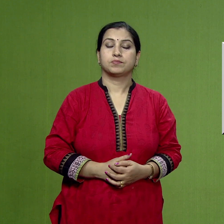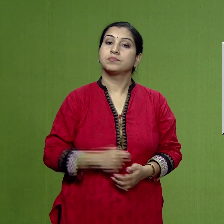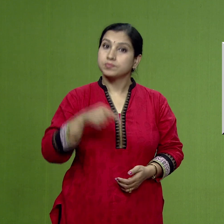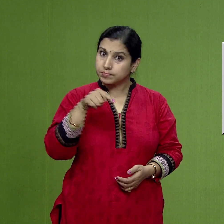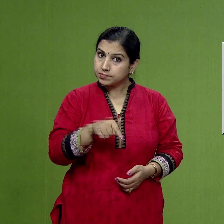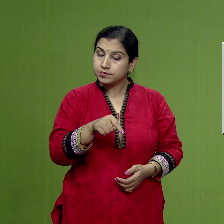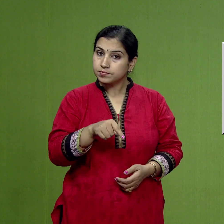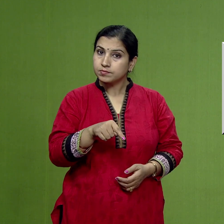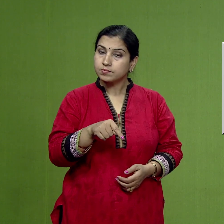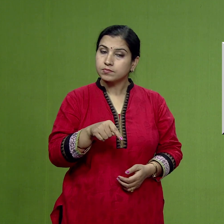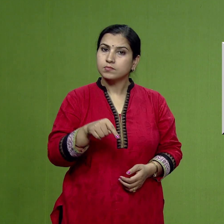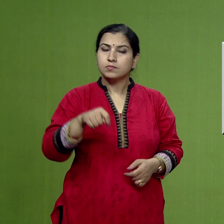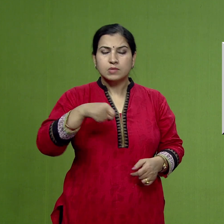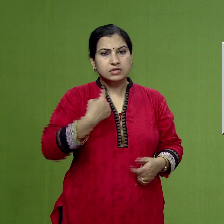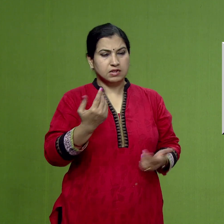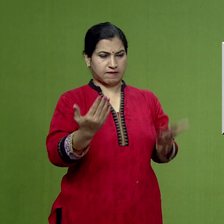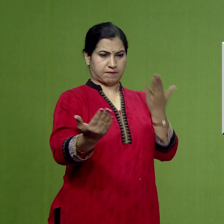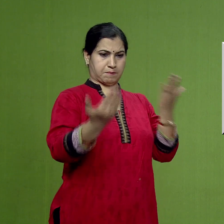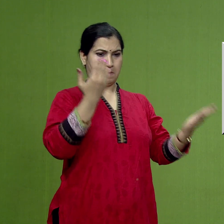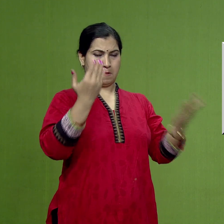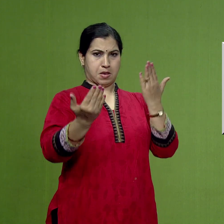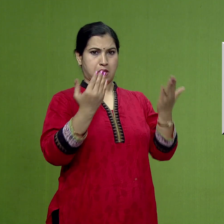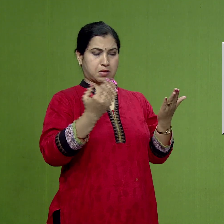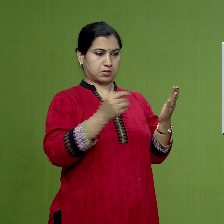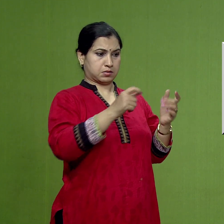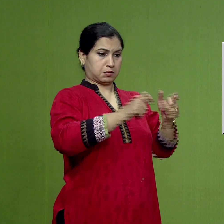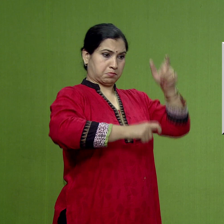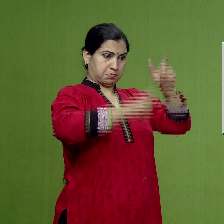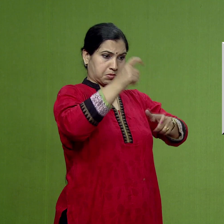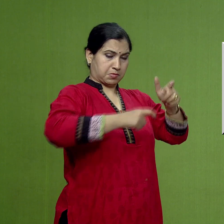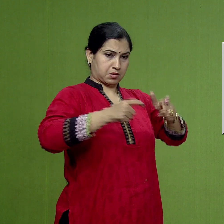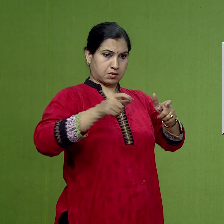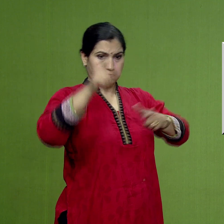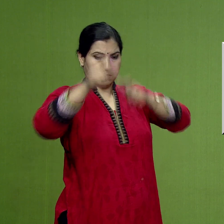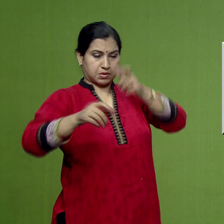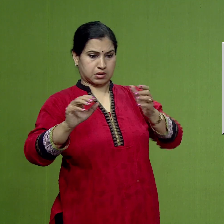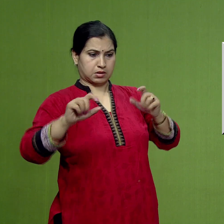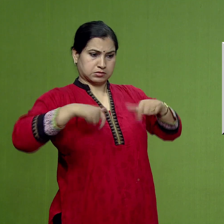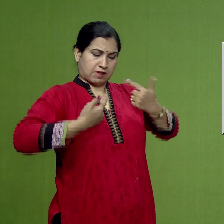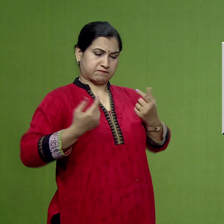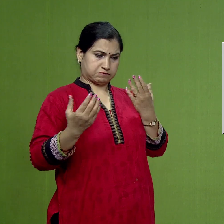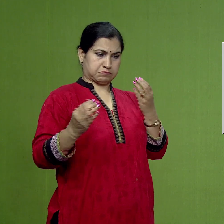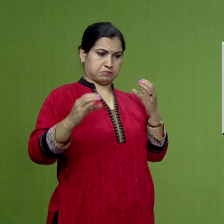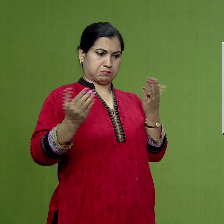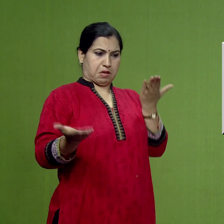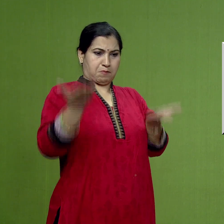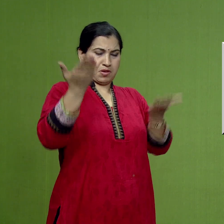Hence, we cannot compare the population situation of two states in terms of only the